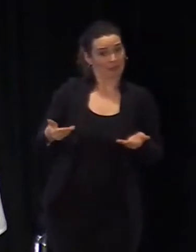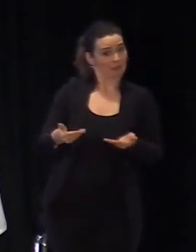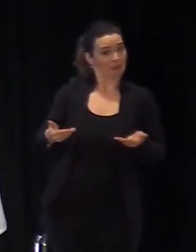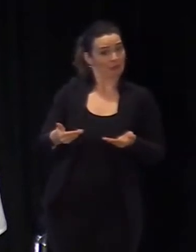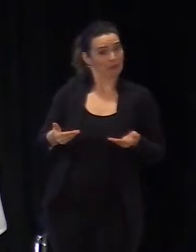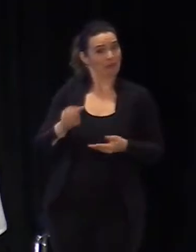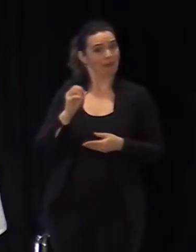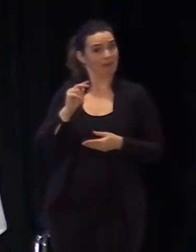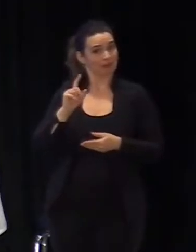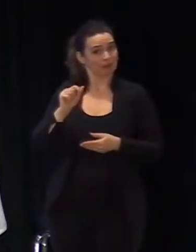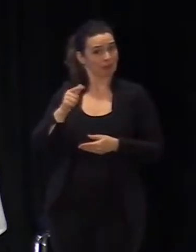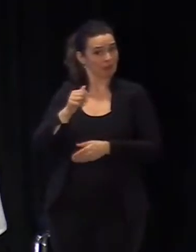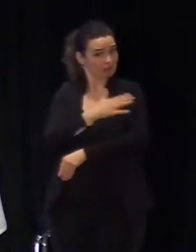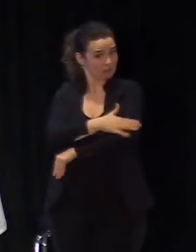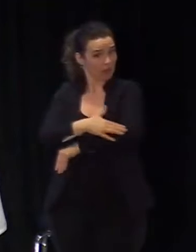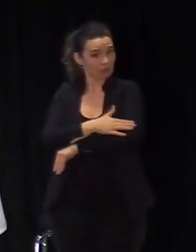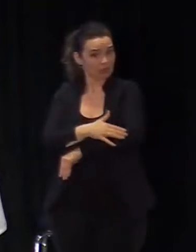true.